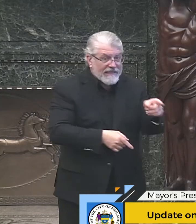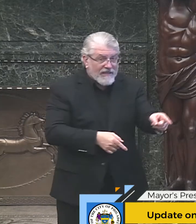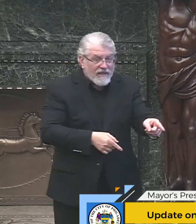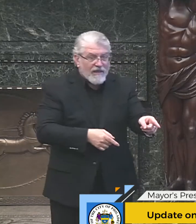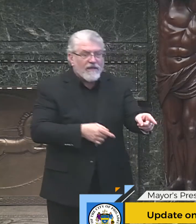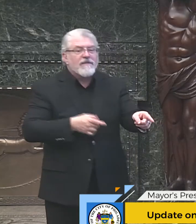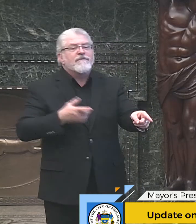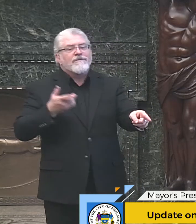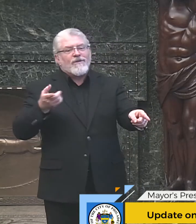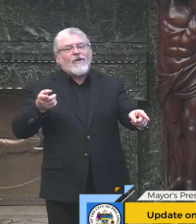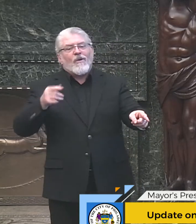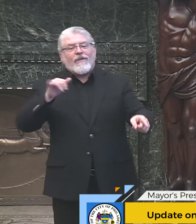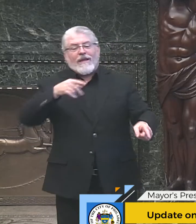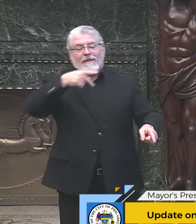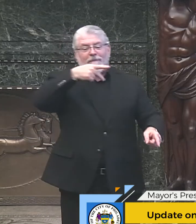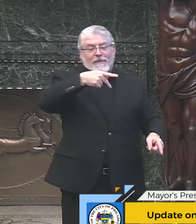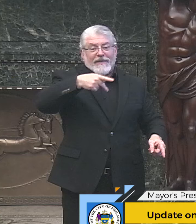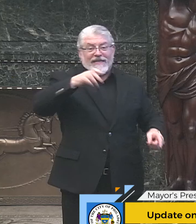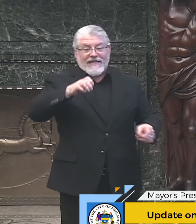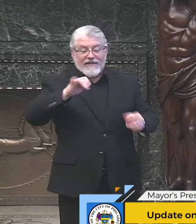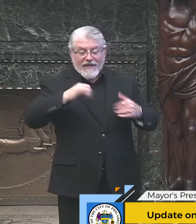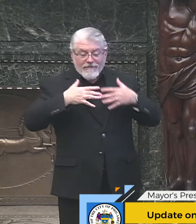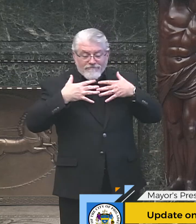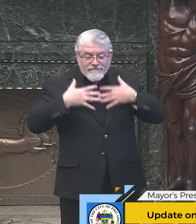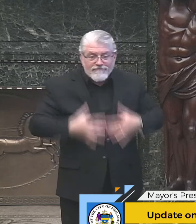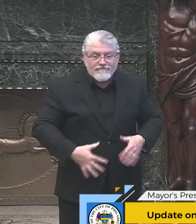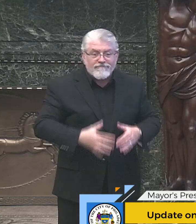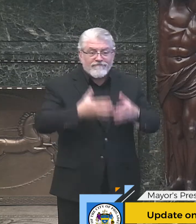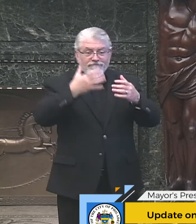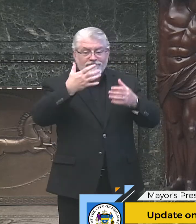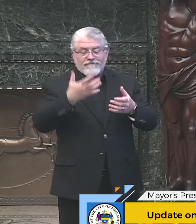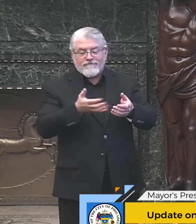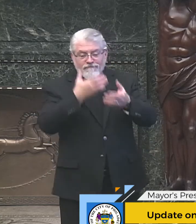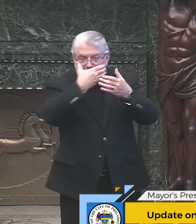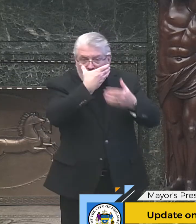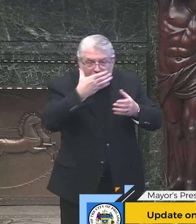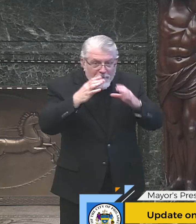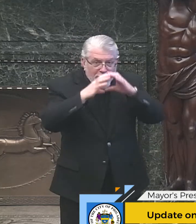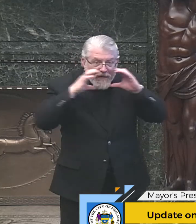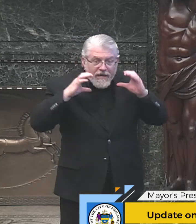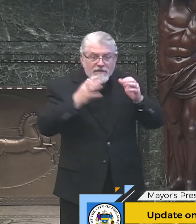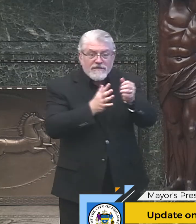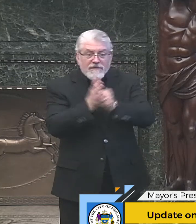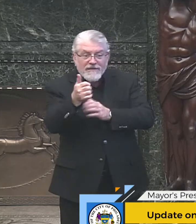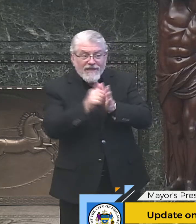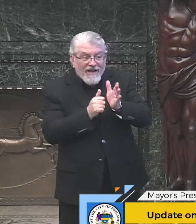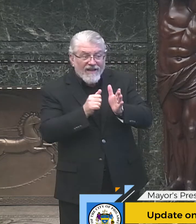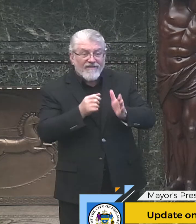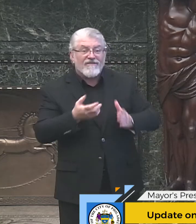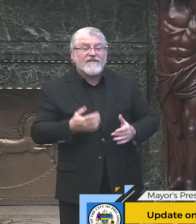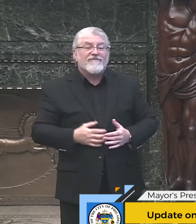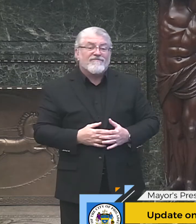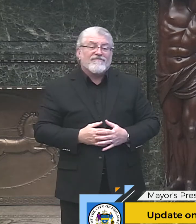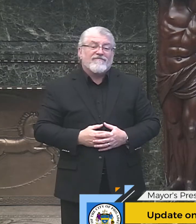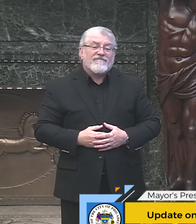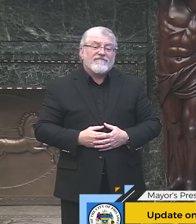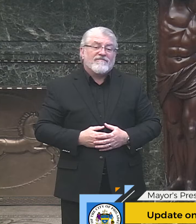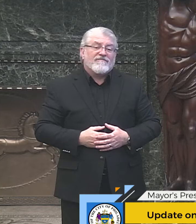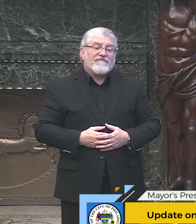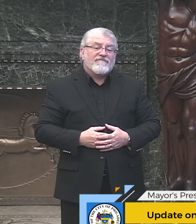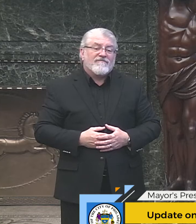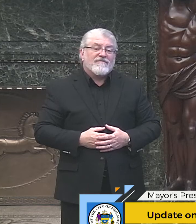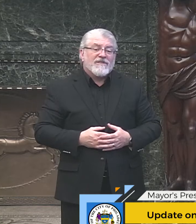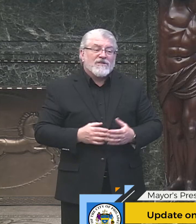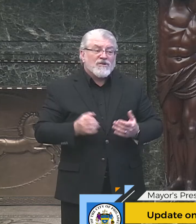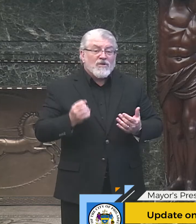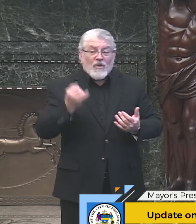of personal protective equipment is definitely getting to where it's limiting the kind of testing we can do. So that's why we are asking